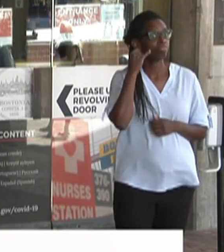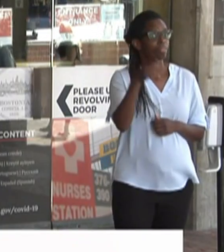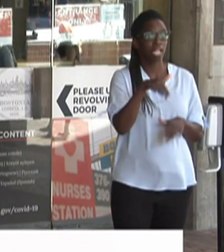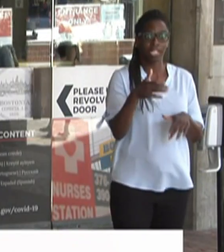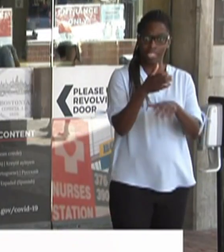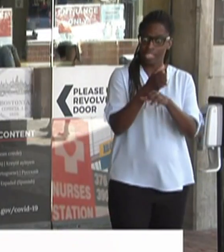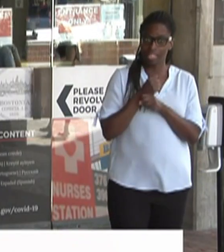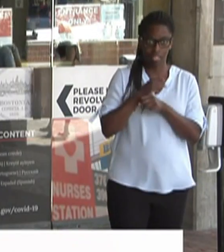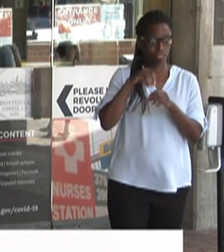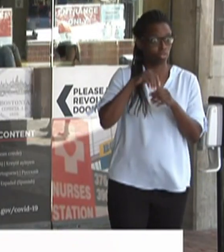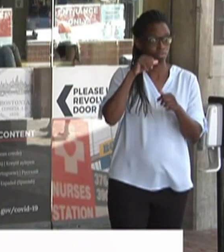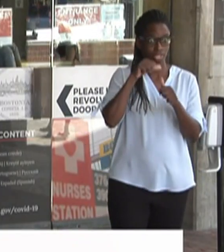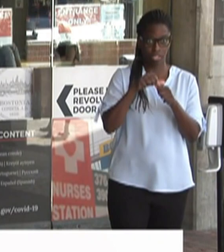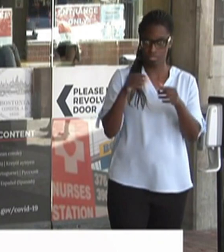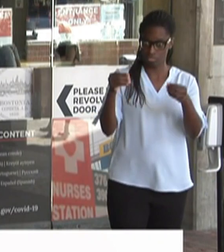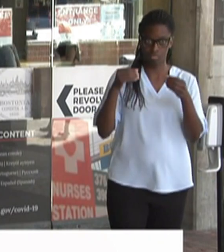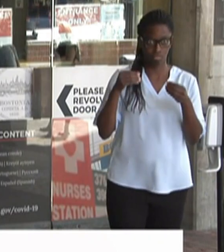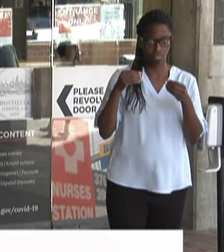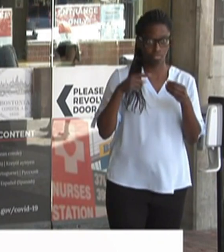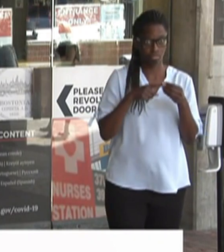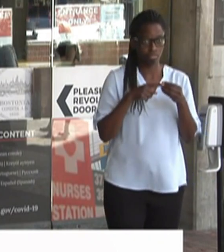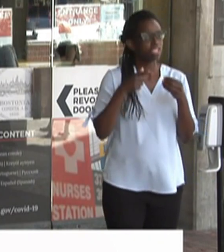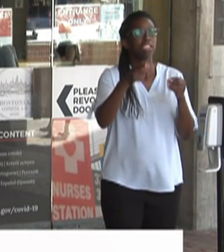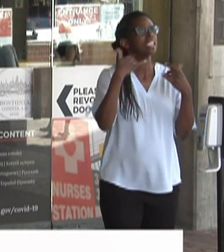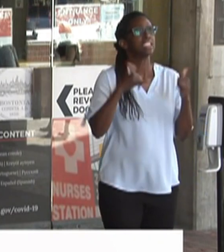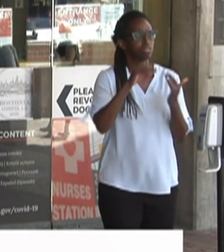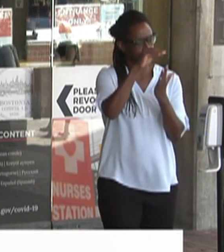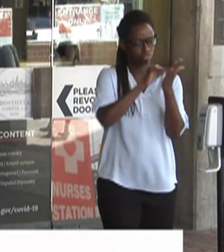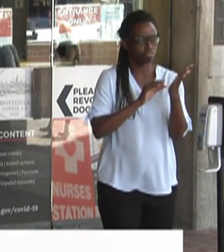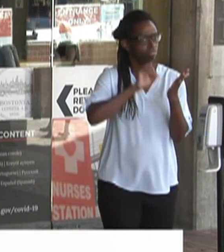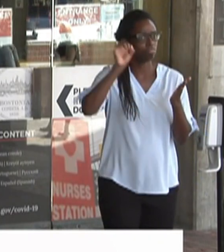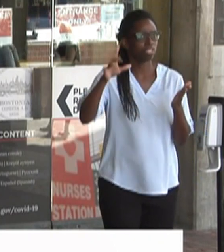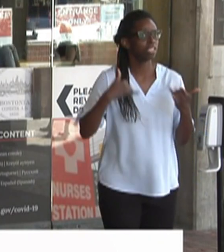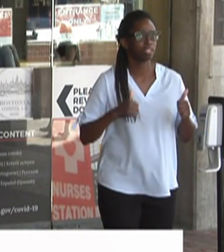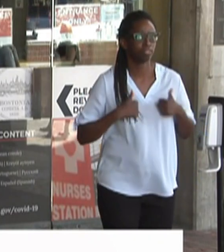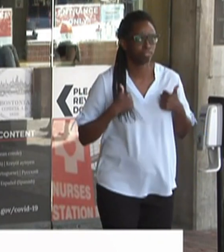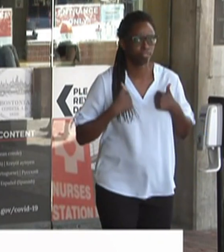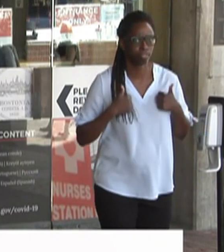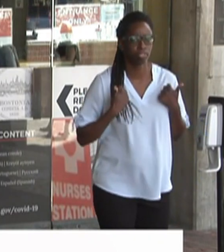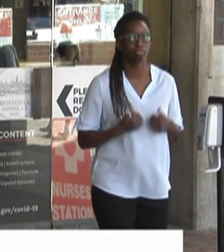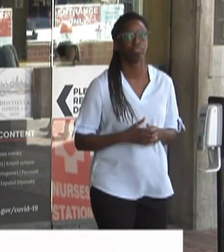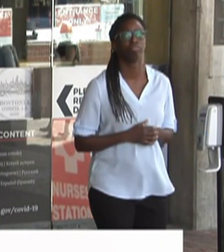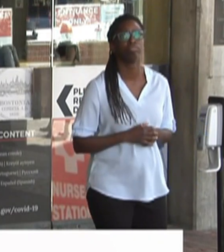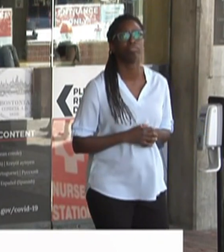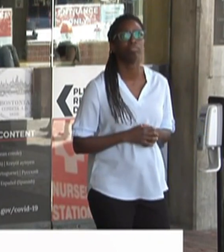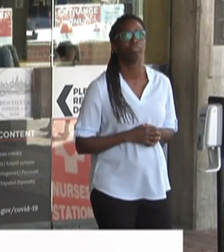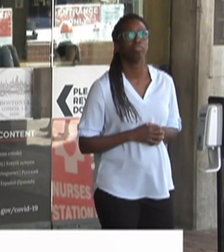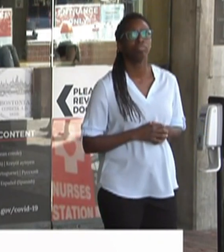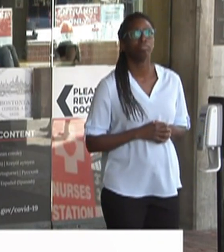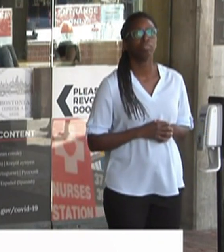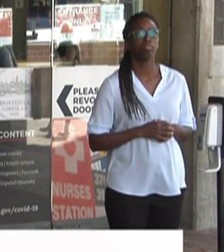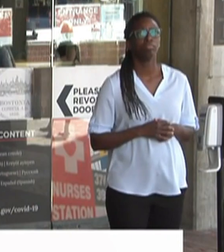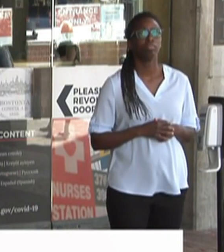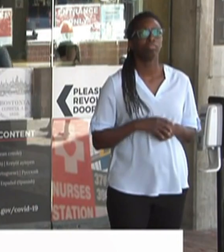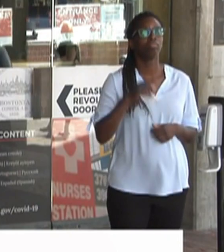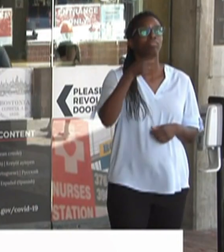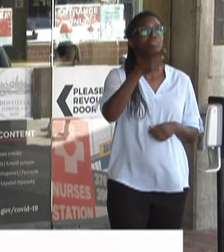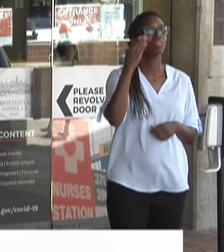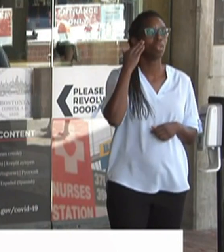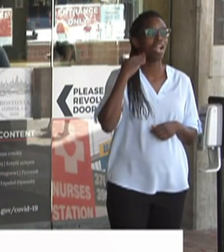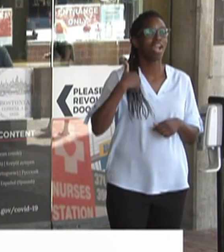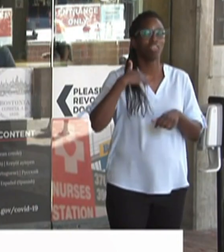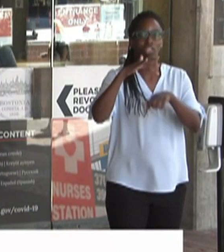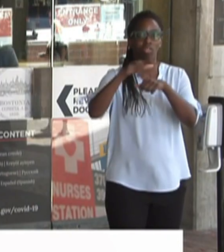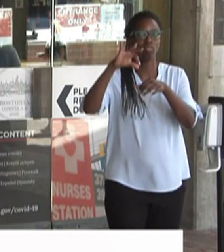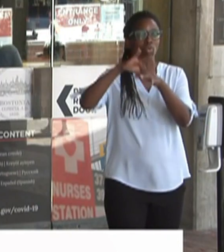or you can drop it off. You can hand deliver it to an early vote location, or there's 2 drop boxes here at City Hall.